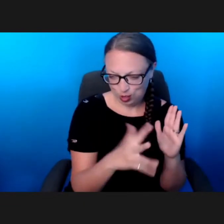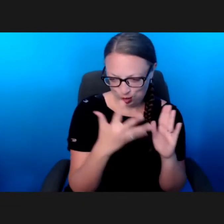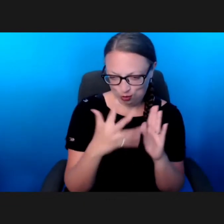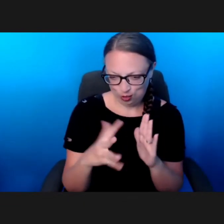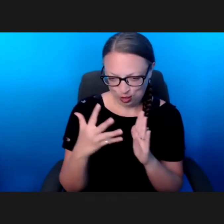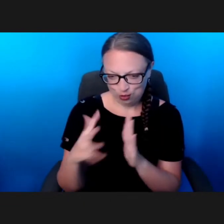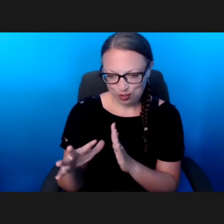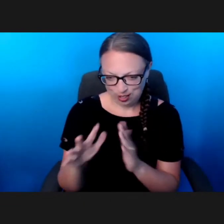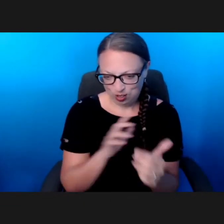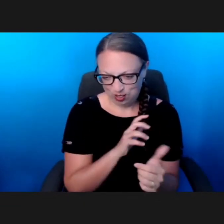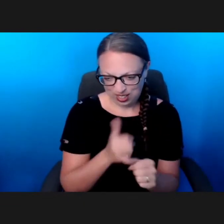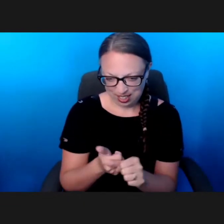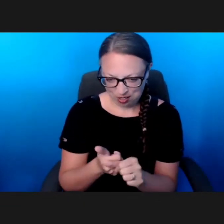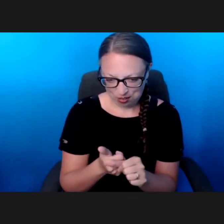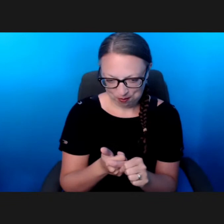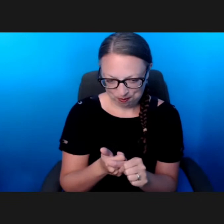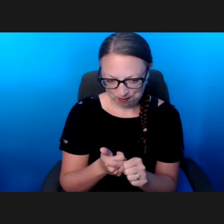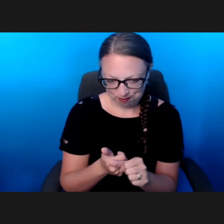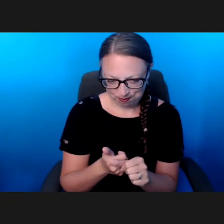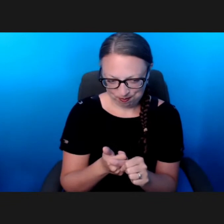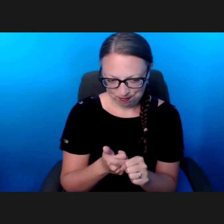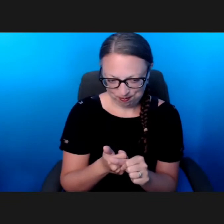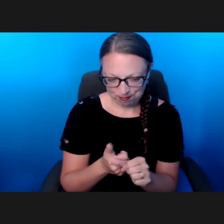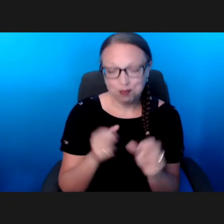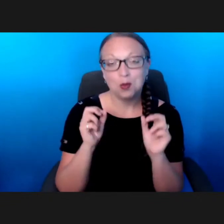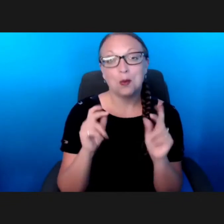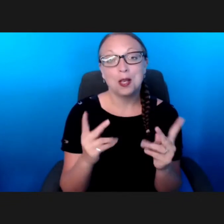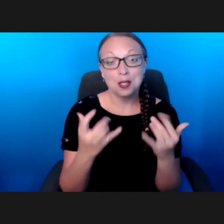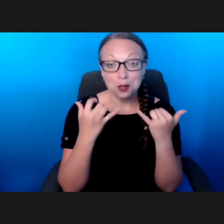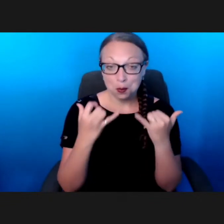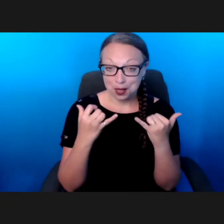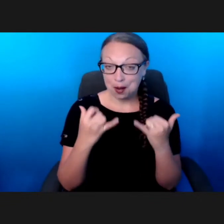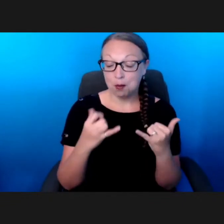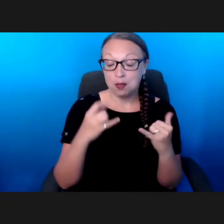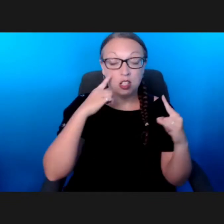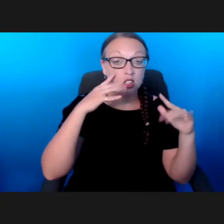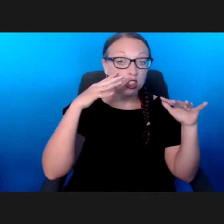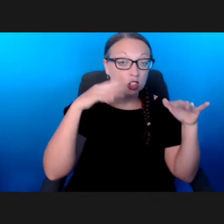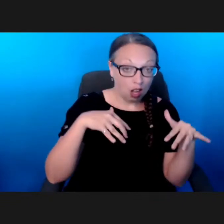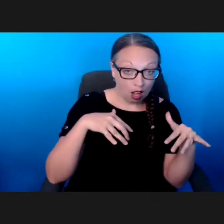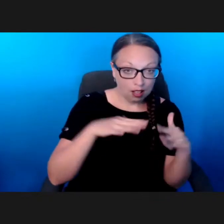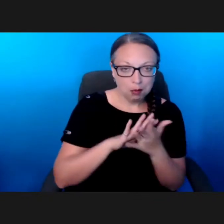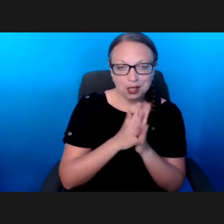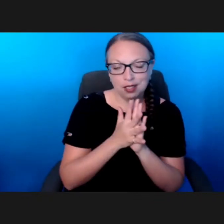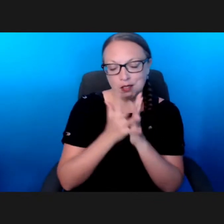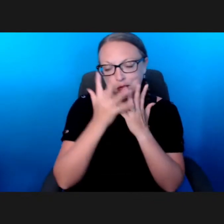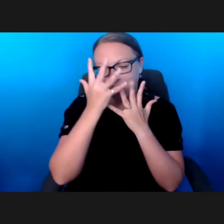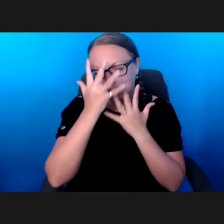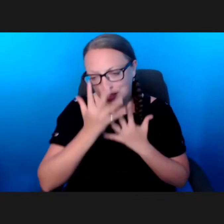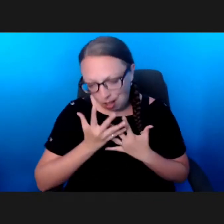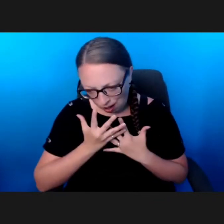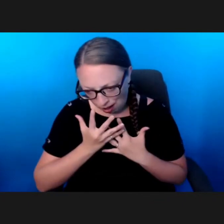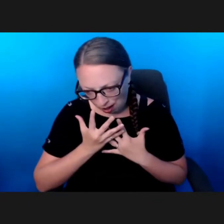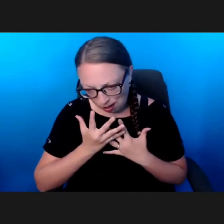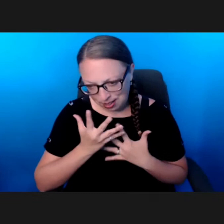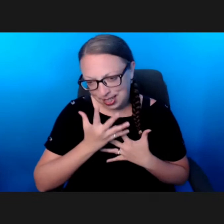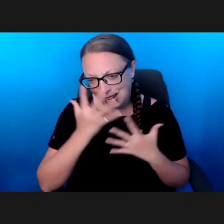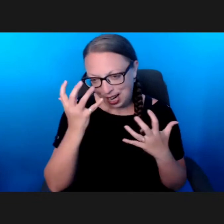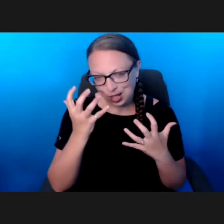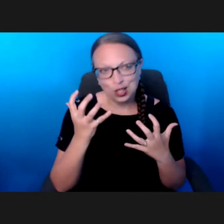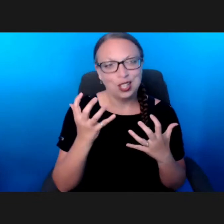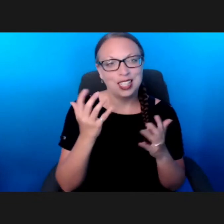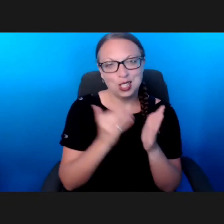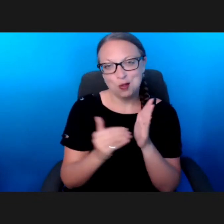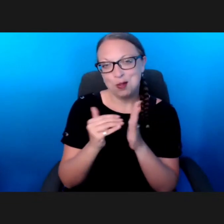Their denial had turned from shock into a sort of deeply muffled anguish. Their denial, it repeats itself